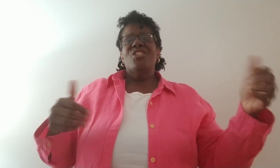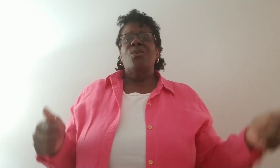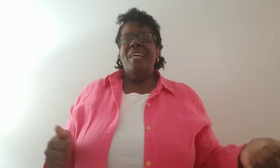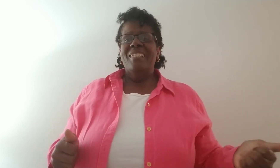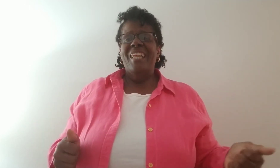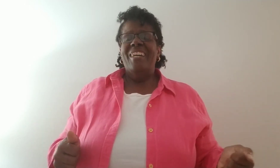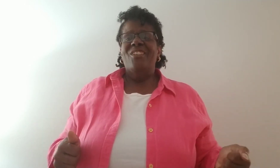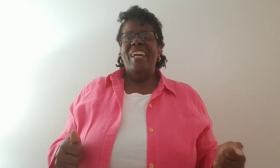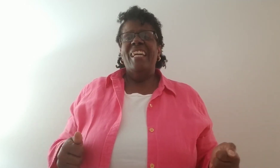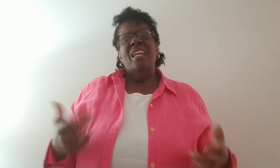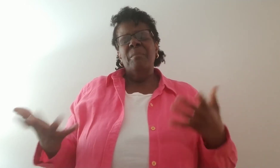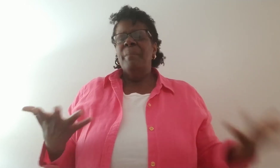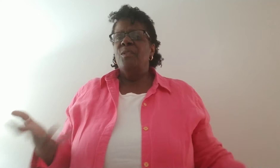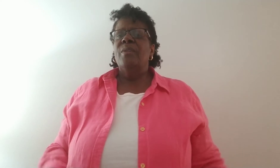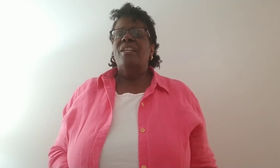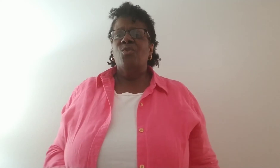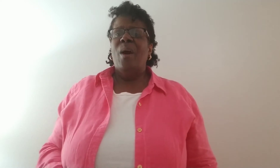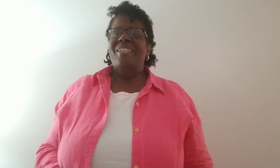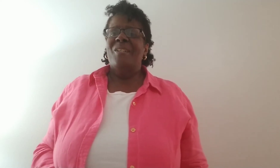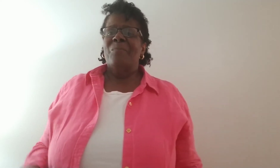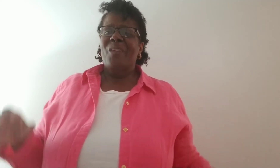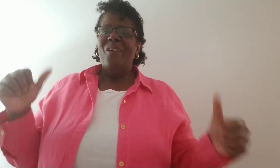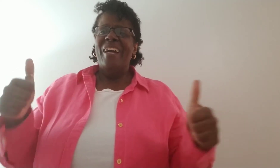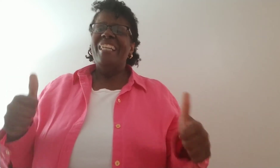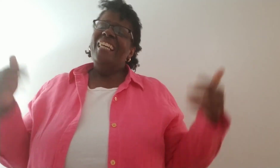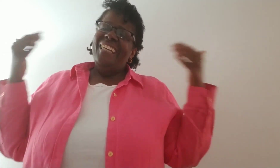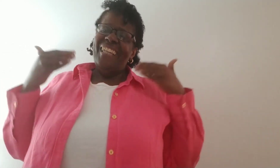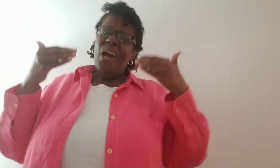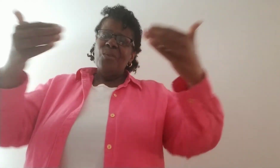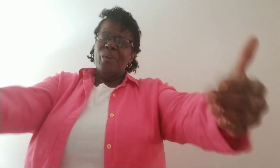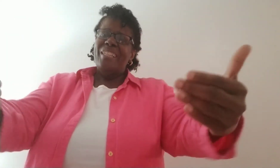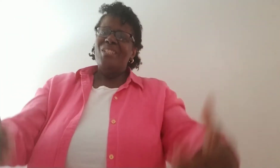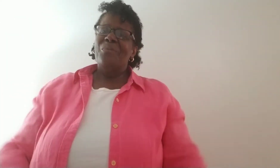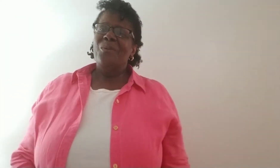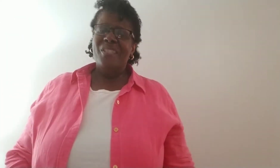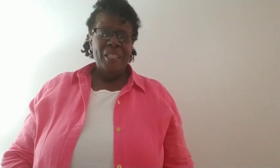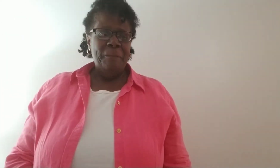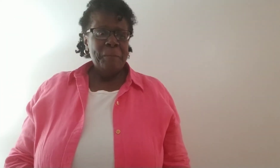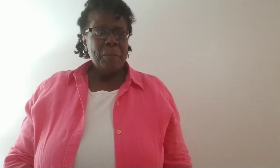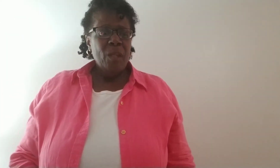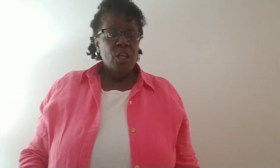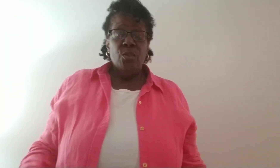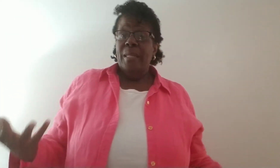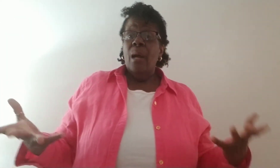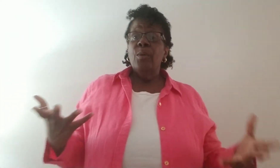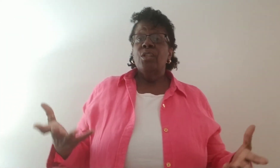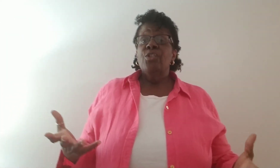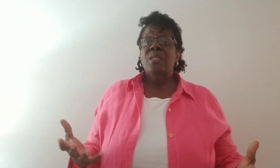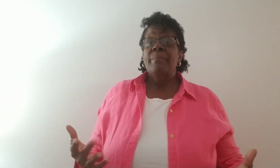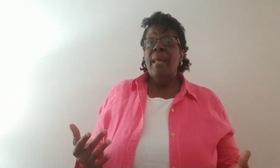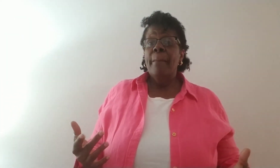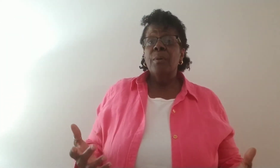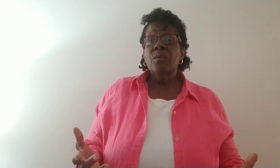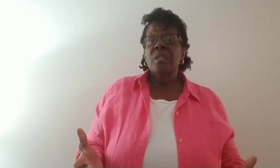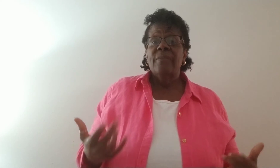down the line, okay? And maybe do that twice, all right? Now we're ready to proceed. So now we're going to do some numbers that are